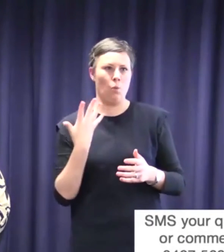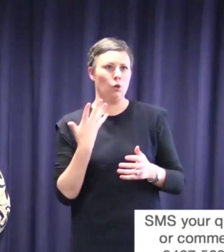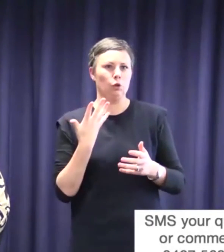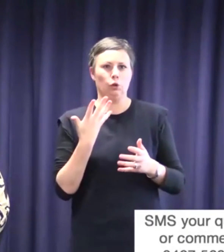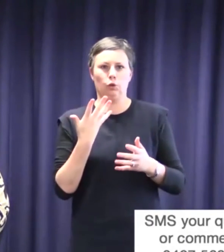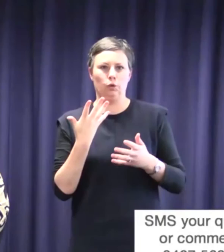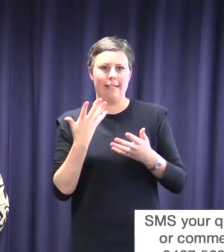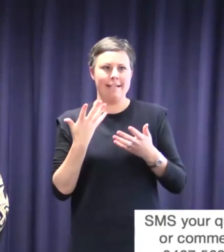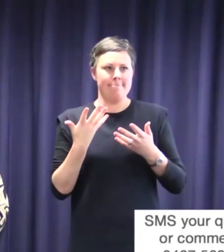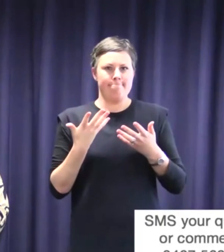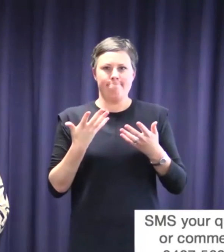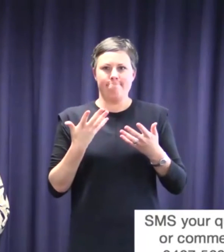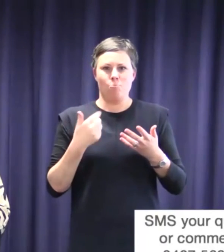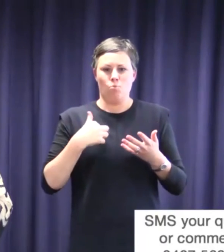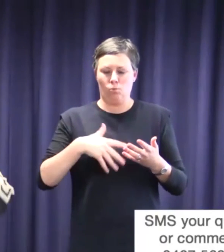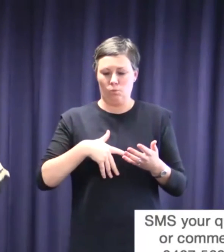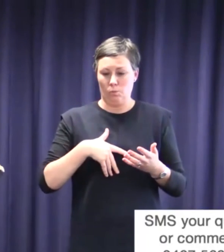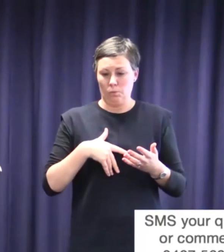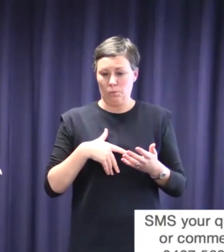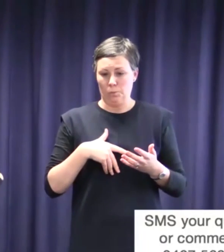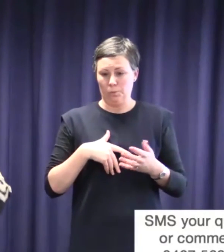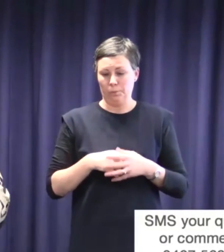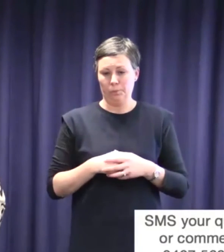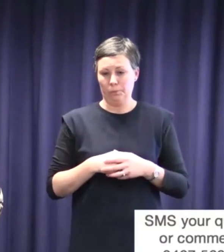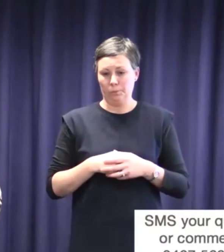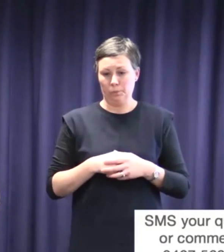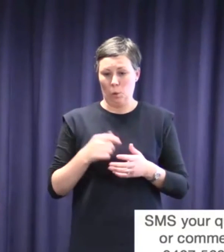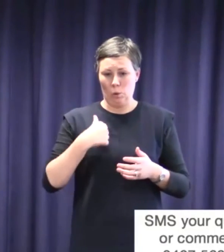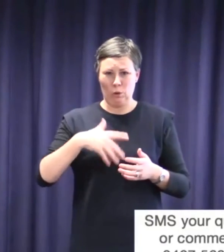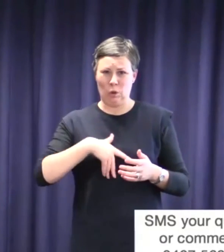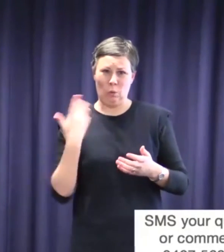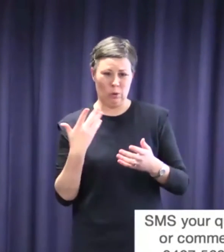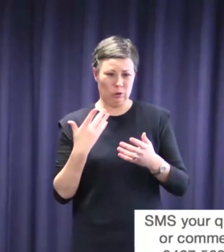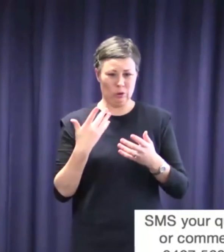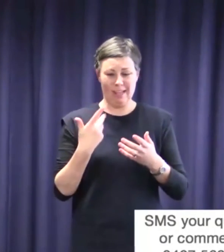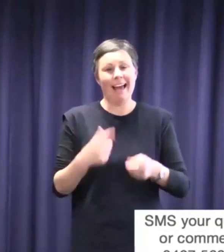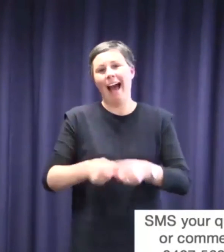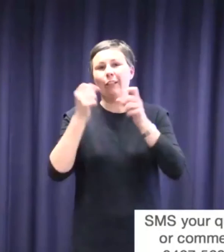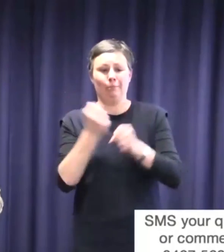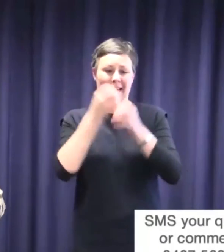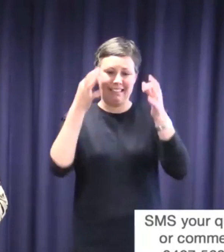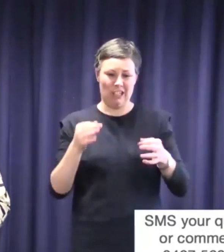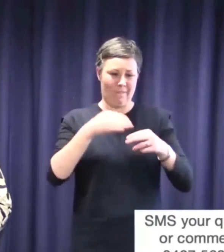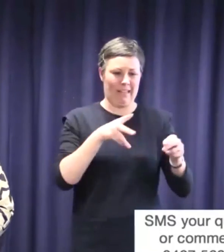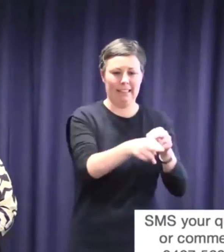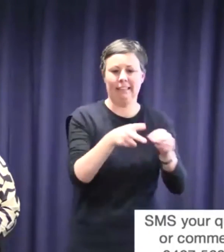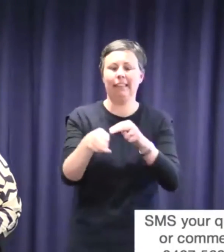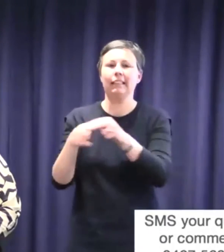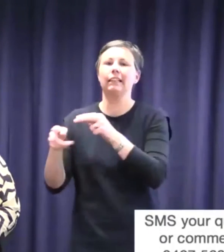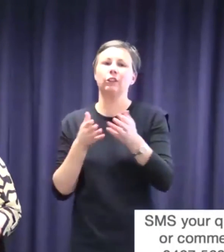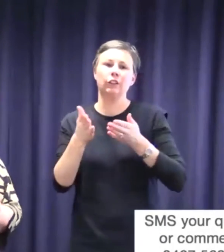decisions around what services we might need to not be able to provide. Just to give